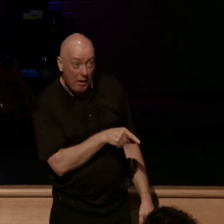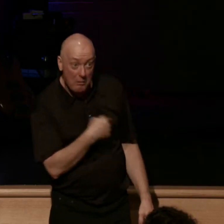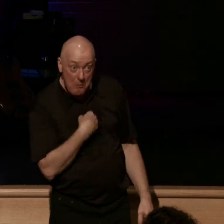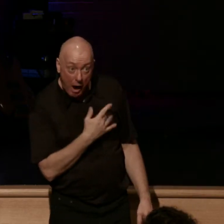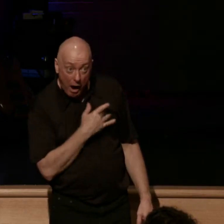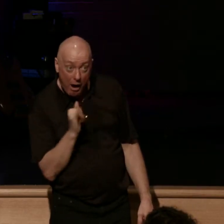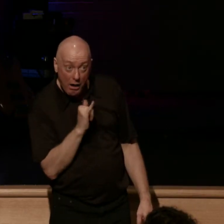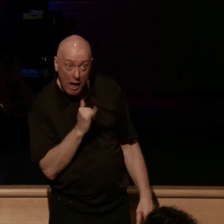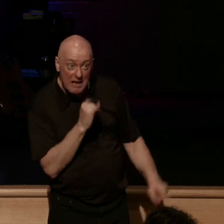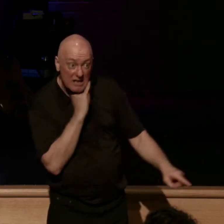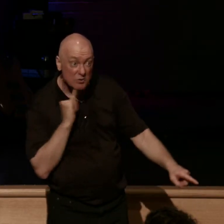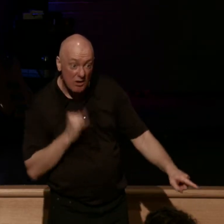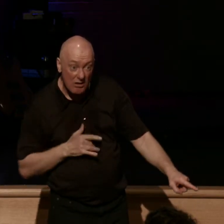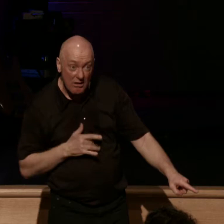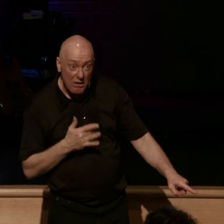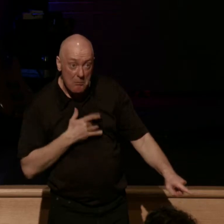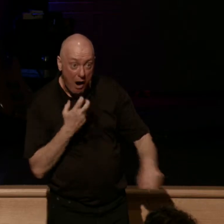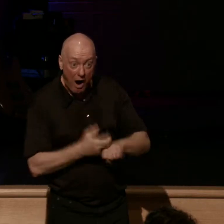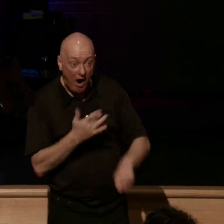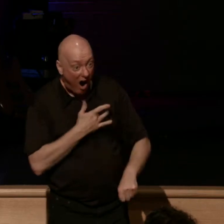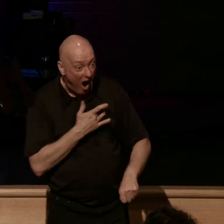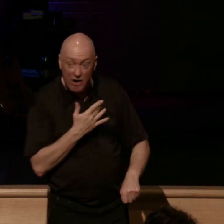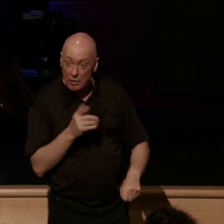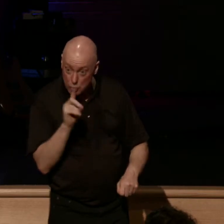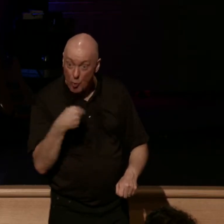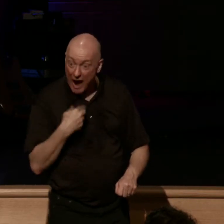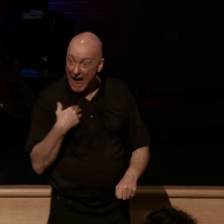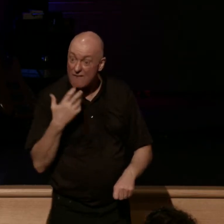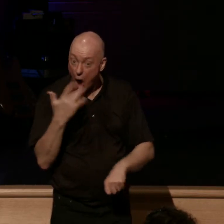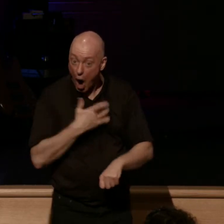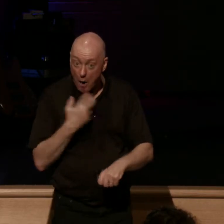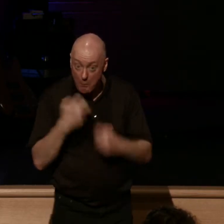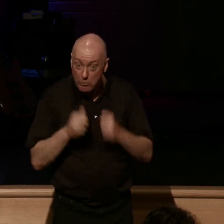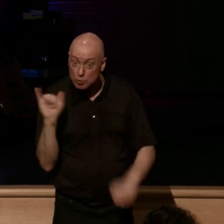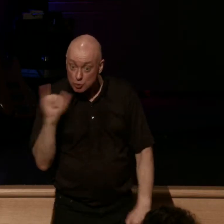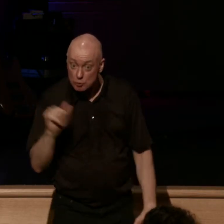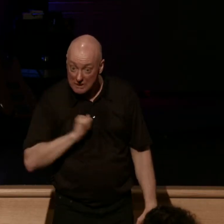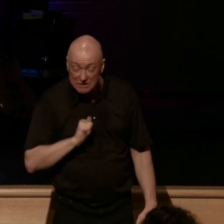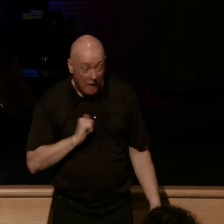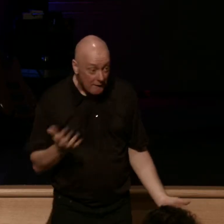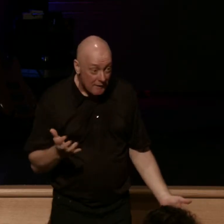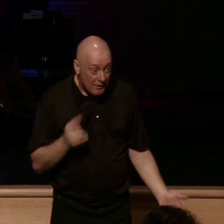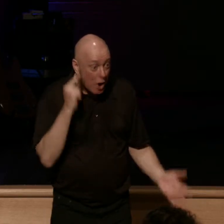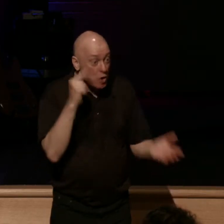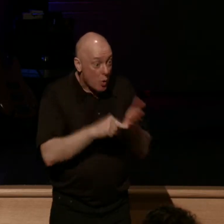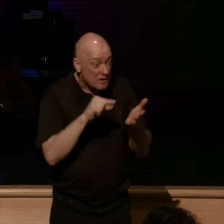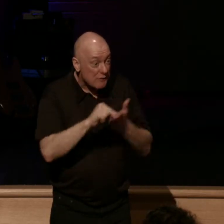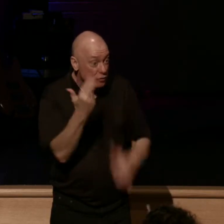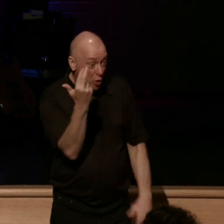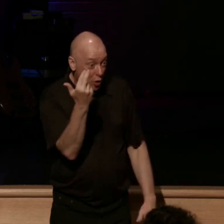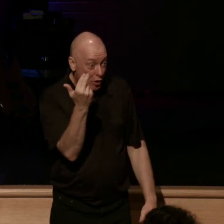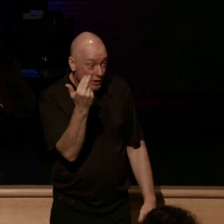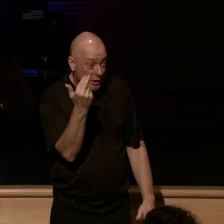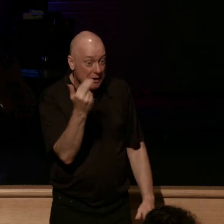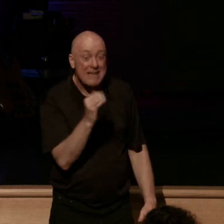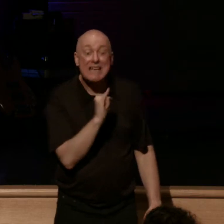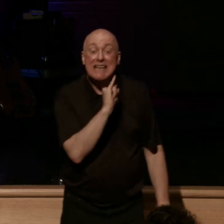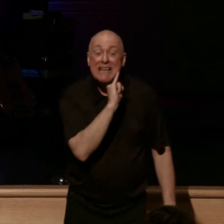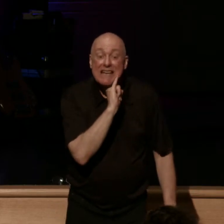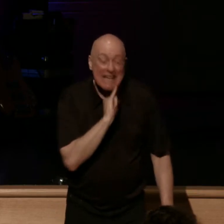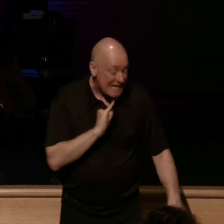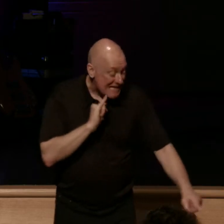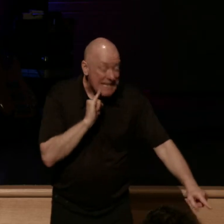my heart hard? Is my heart callous? Do I have a heart problem right now too? Notice in verse 13 that Israel had